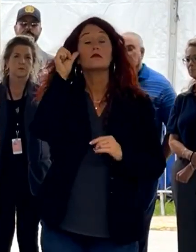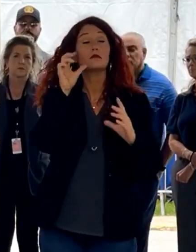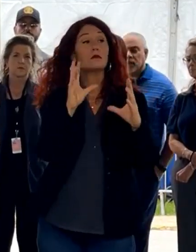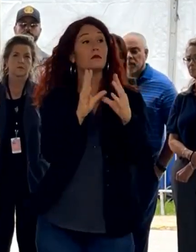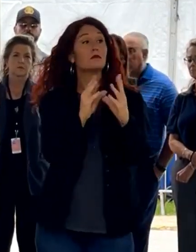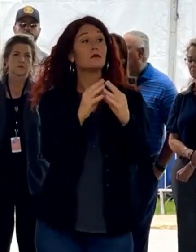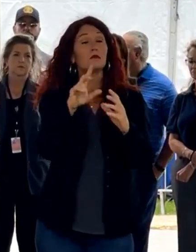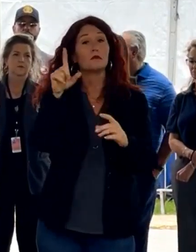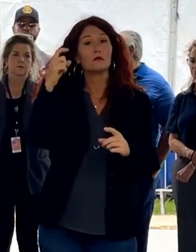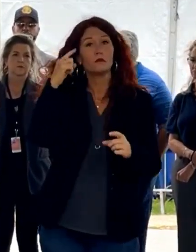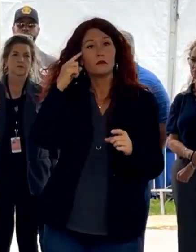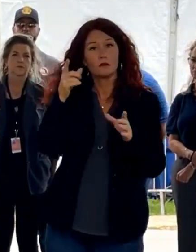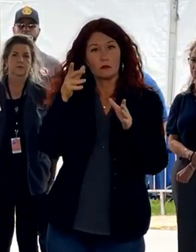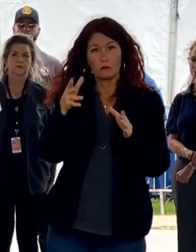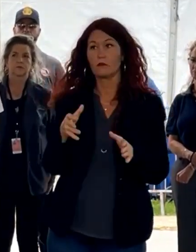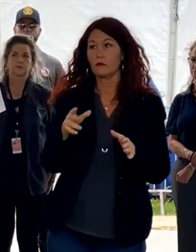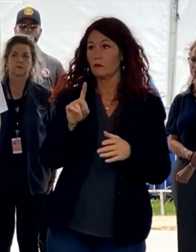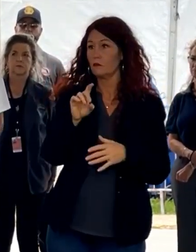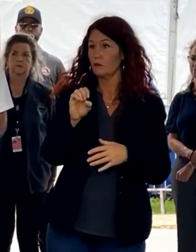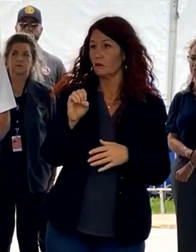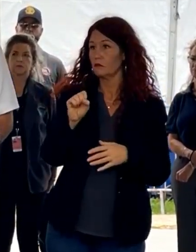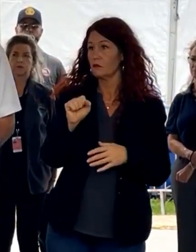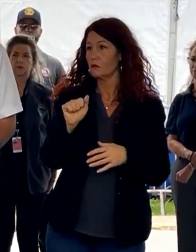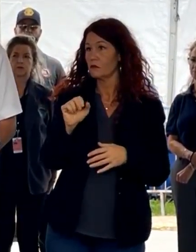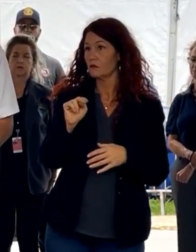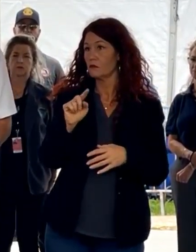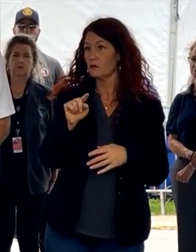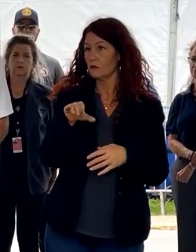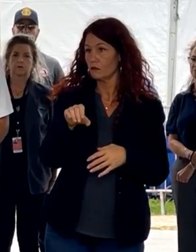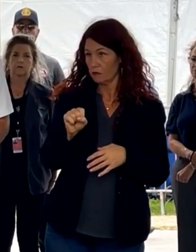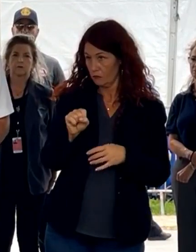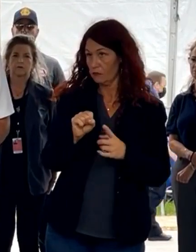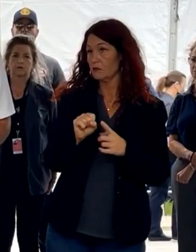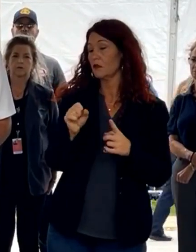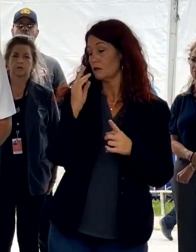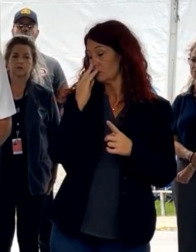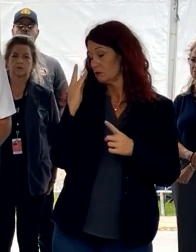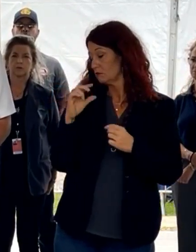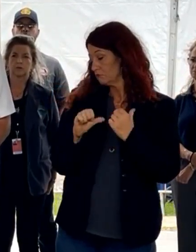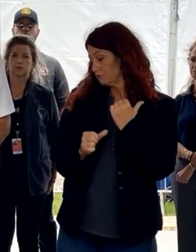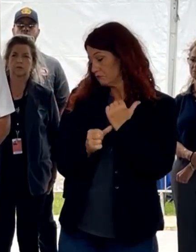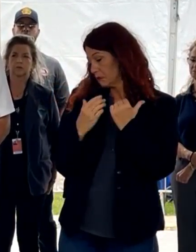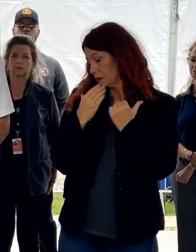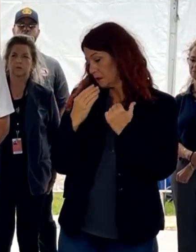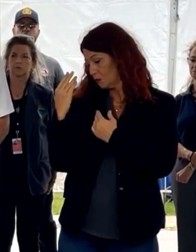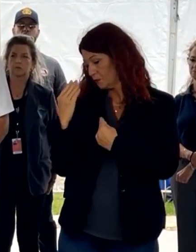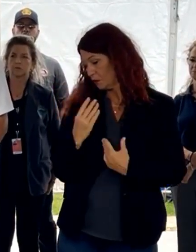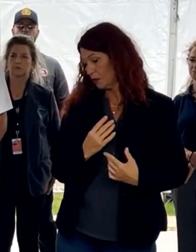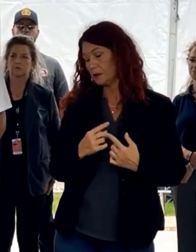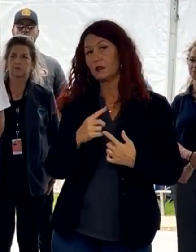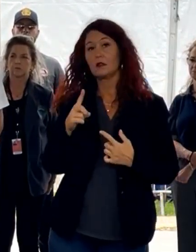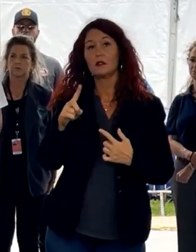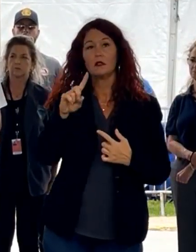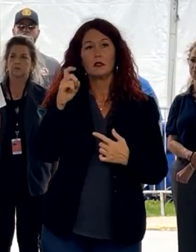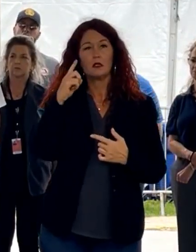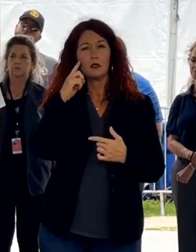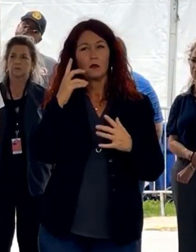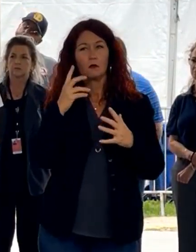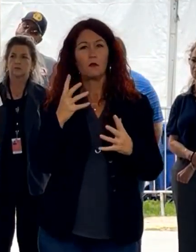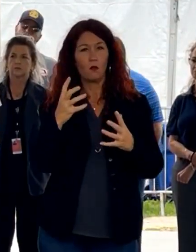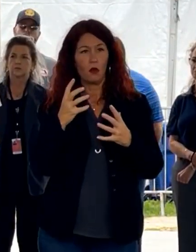to supplement the charitable efforts that are ongoing now and has asked me to work on that